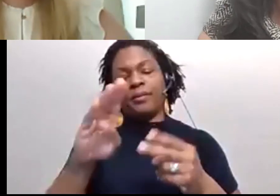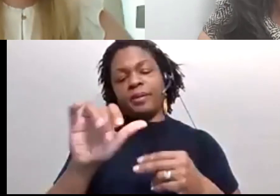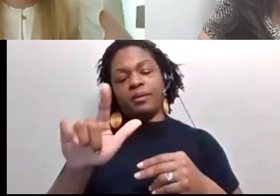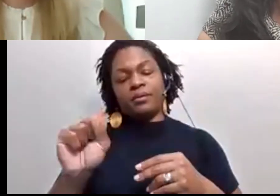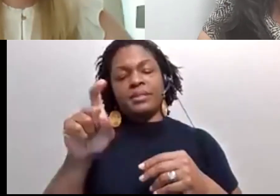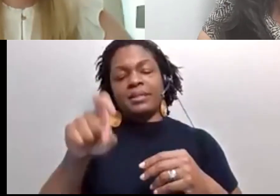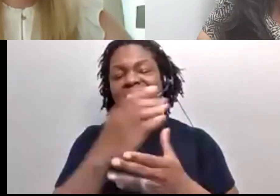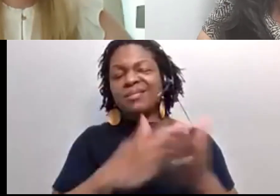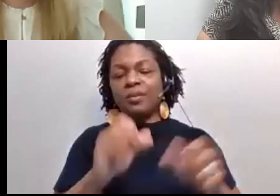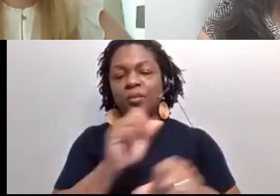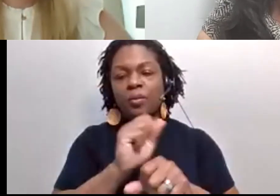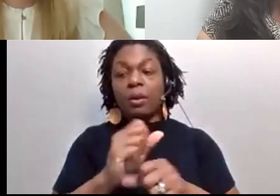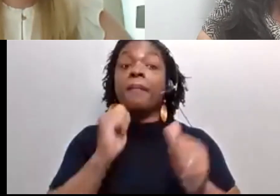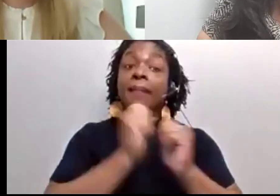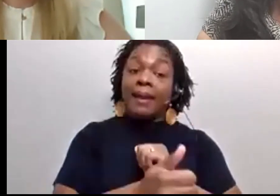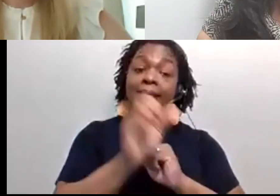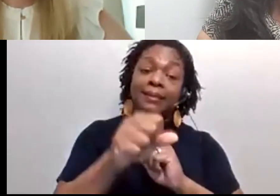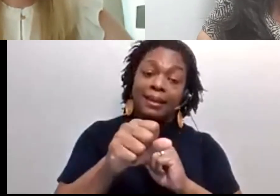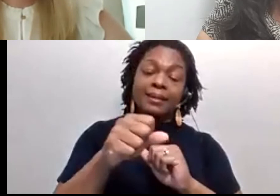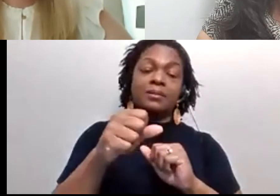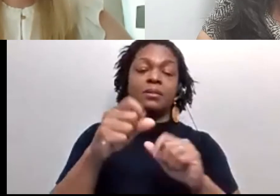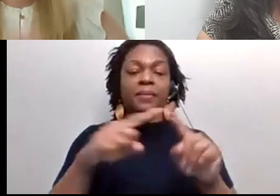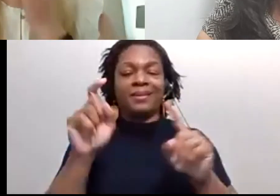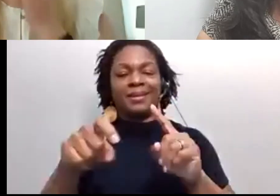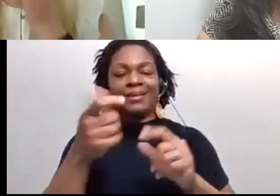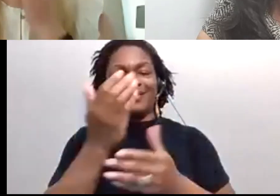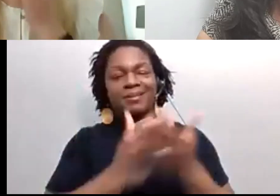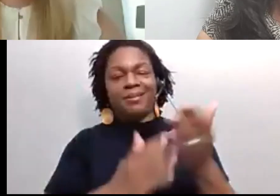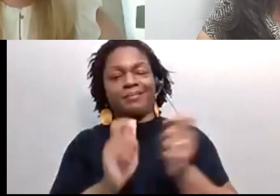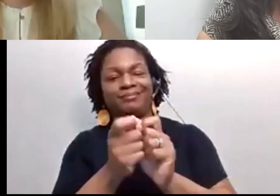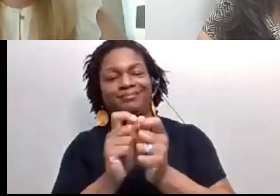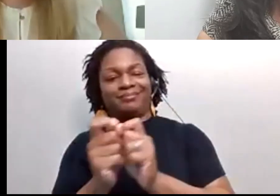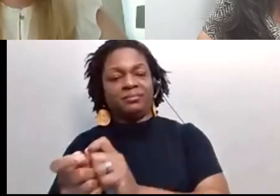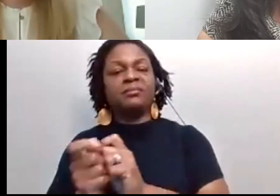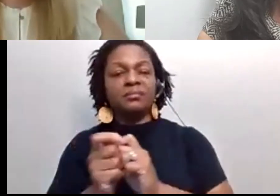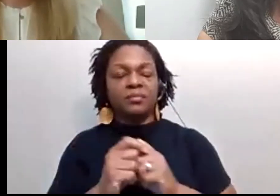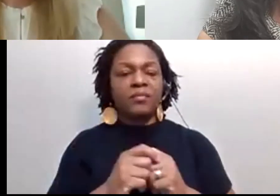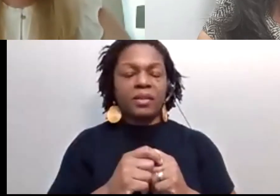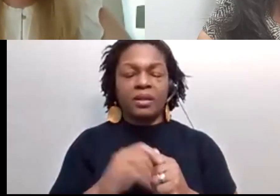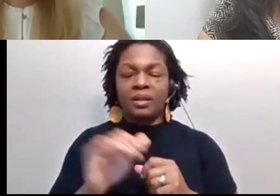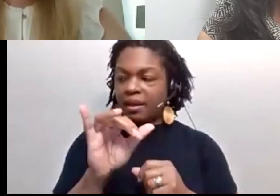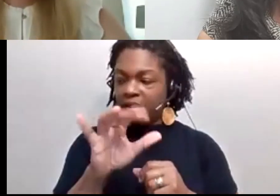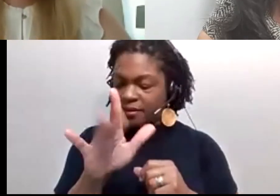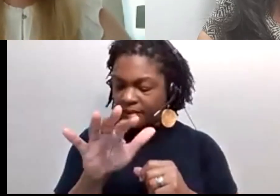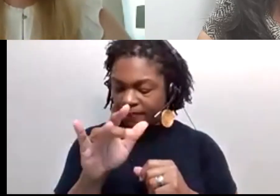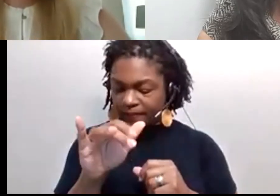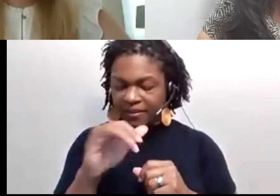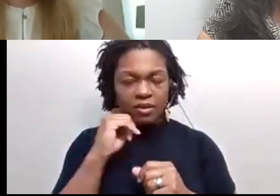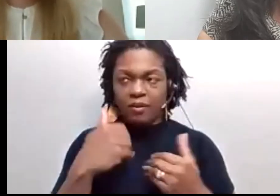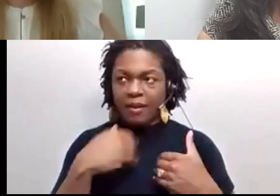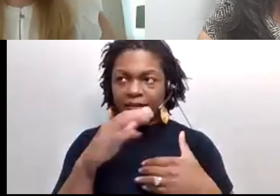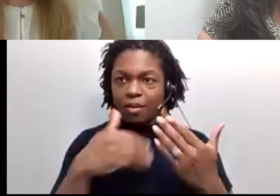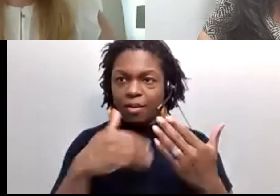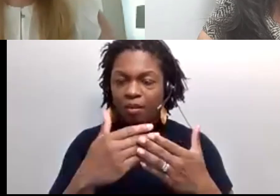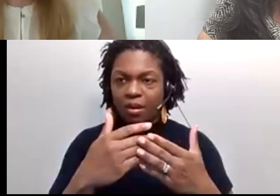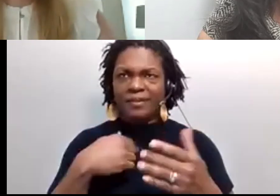got passed, but that we would support. So like and I don't have them all in front of me because I'm driving right